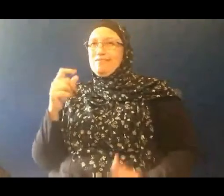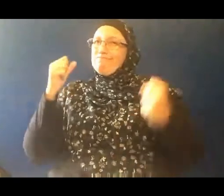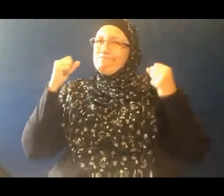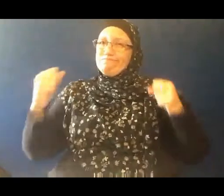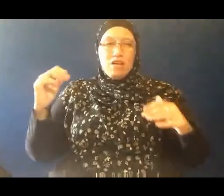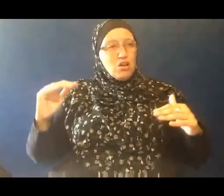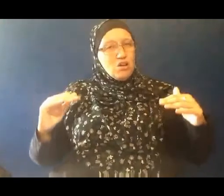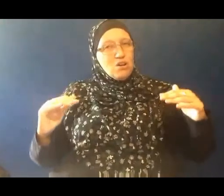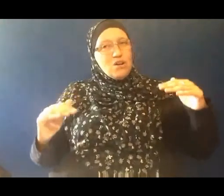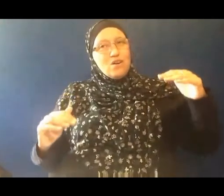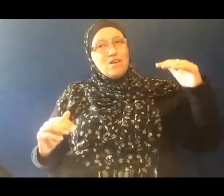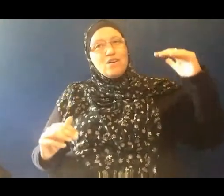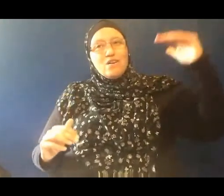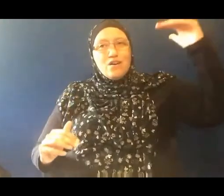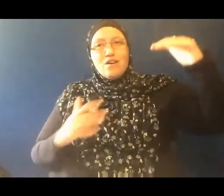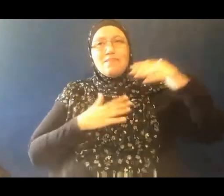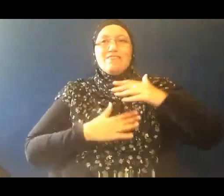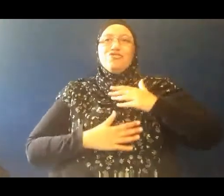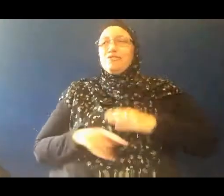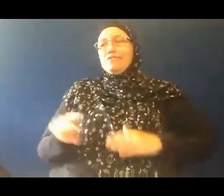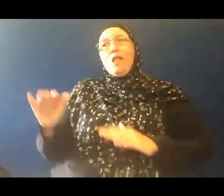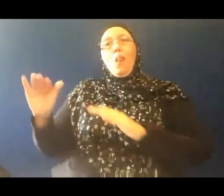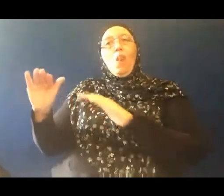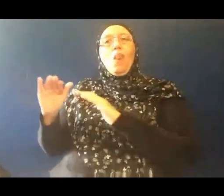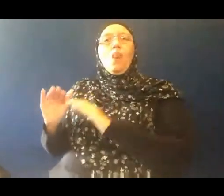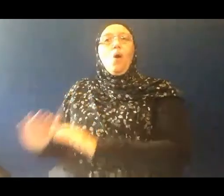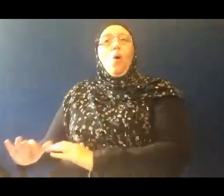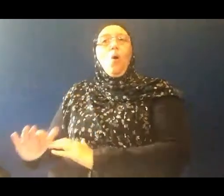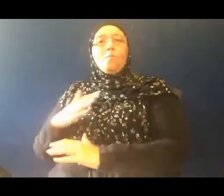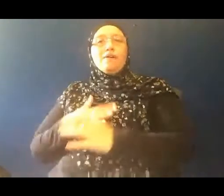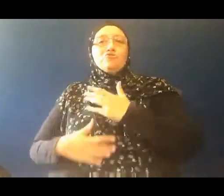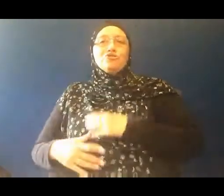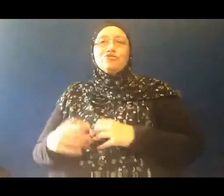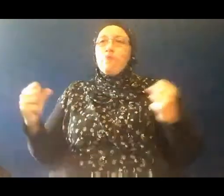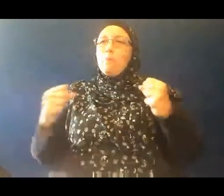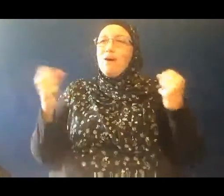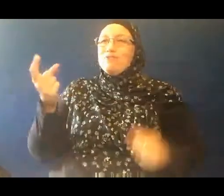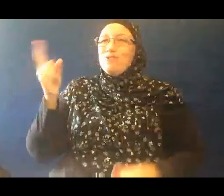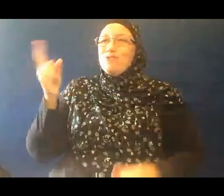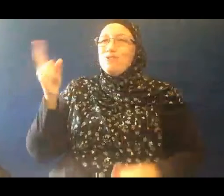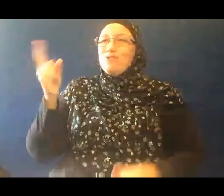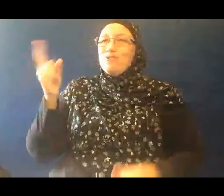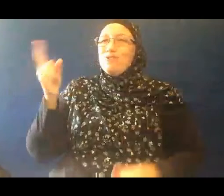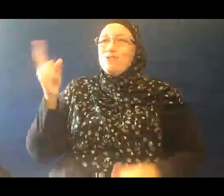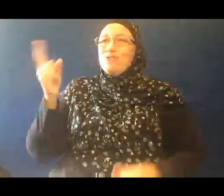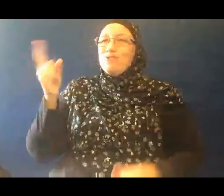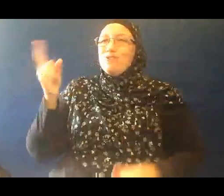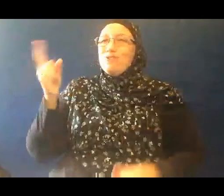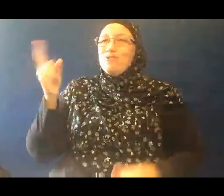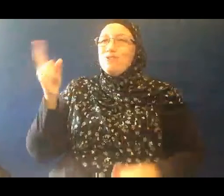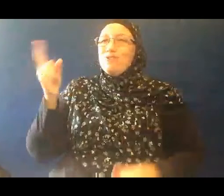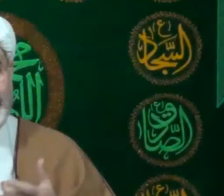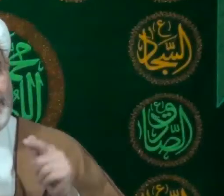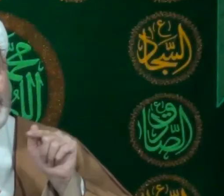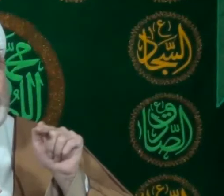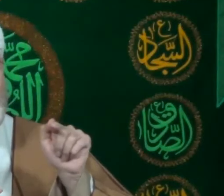one lower. So the Almighty God says, you want nearness to me? My dear, you need to develop yourself. You need to